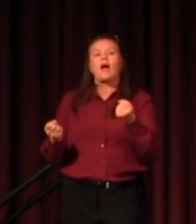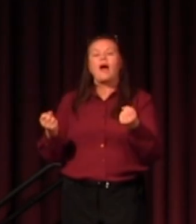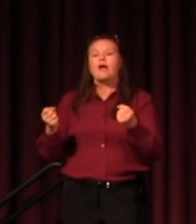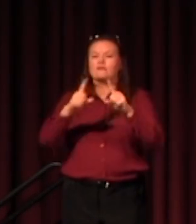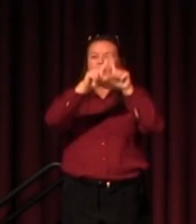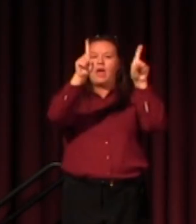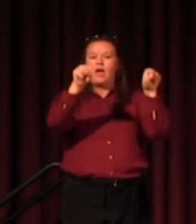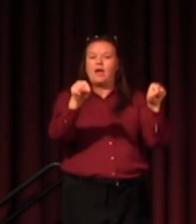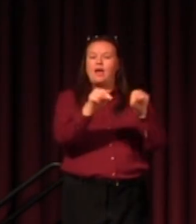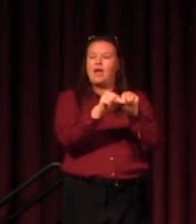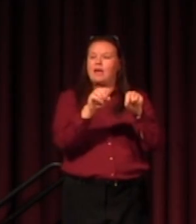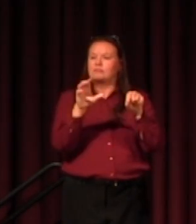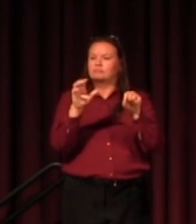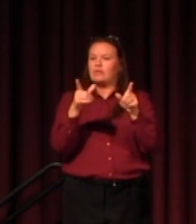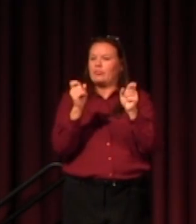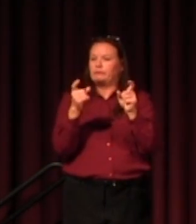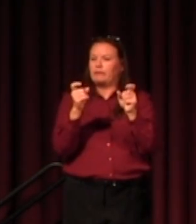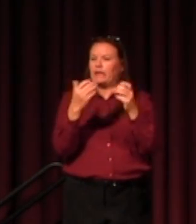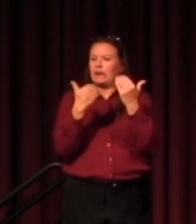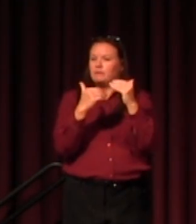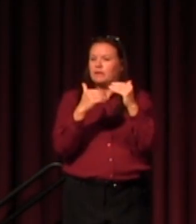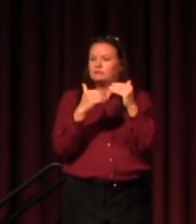It says like 50.